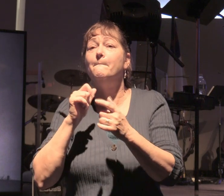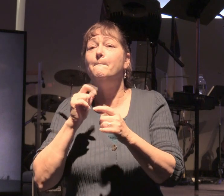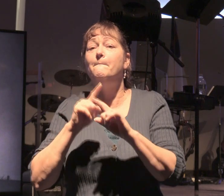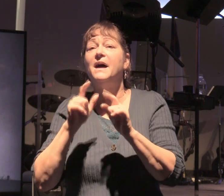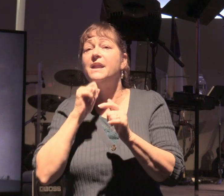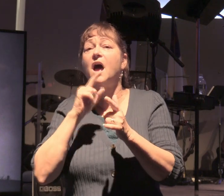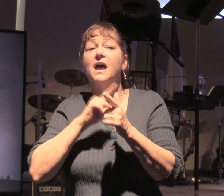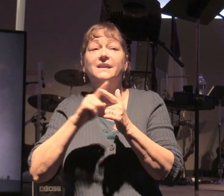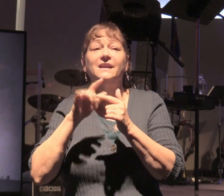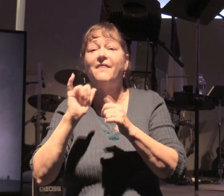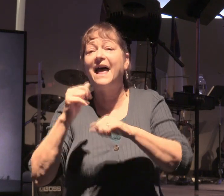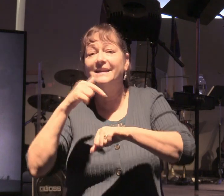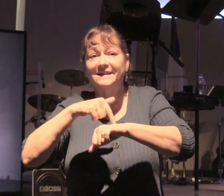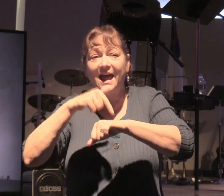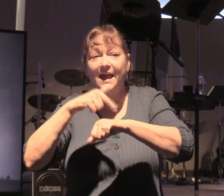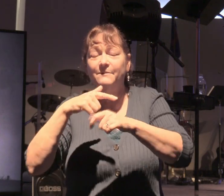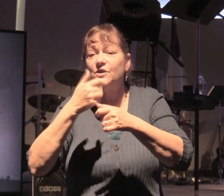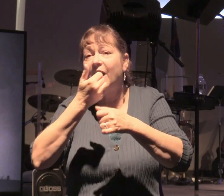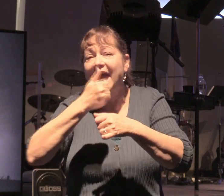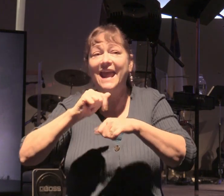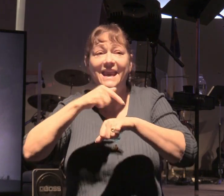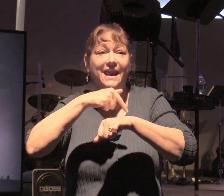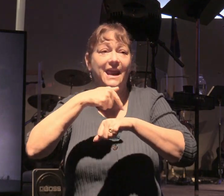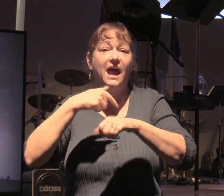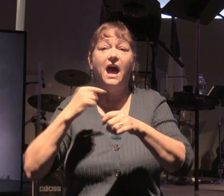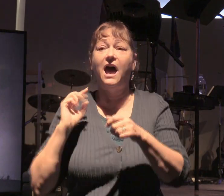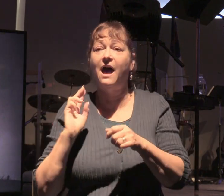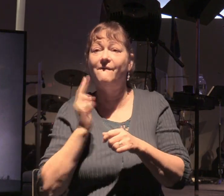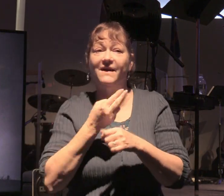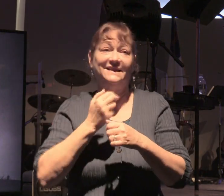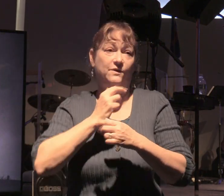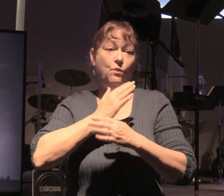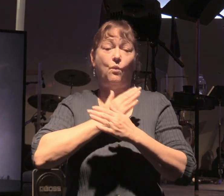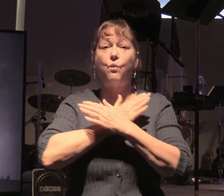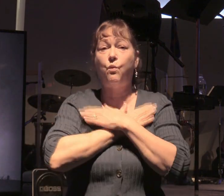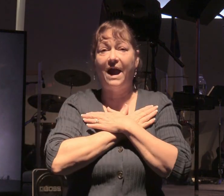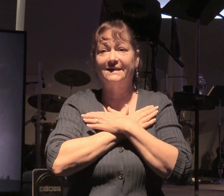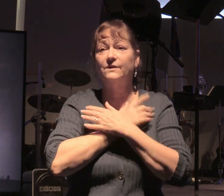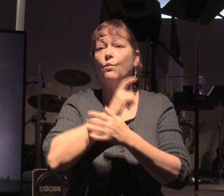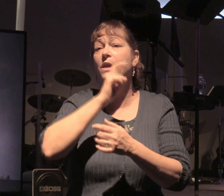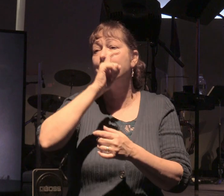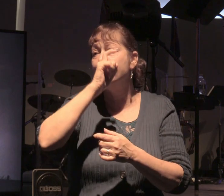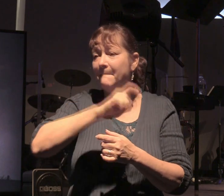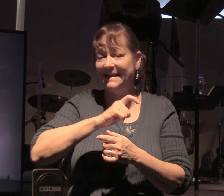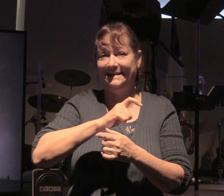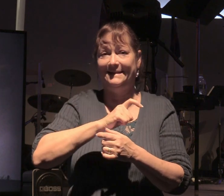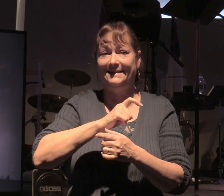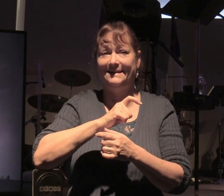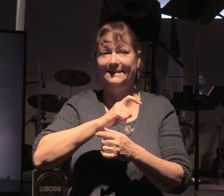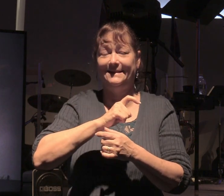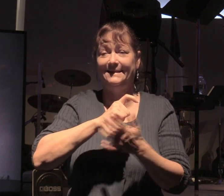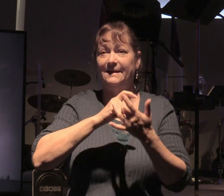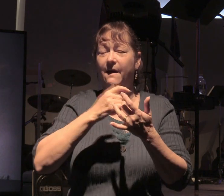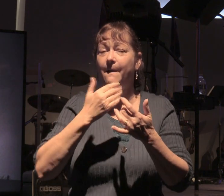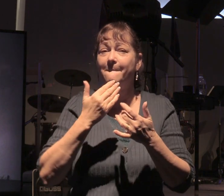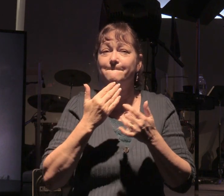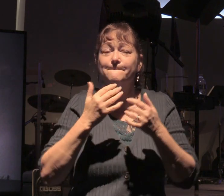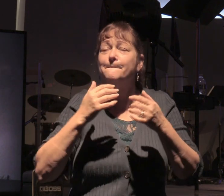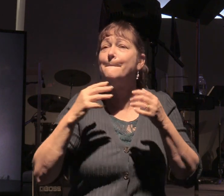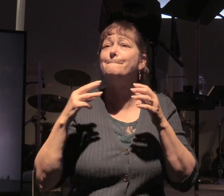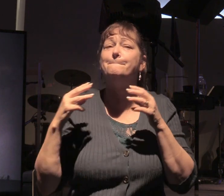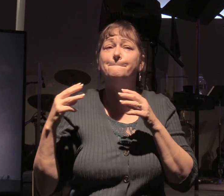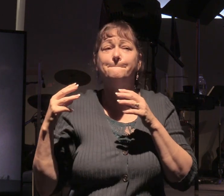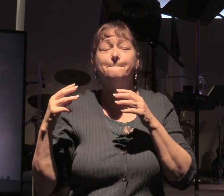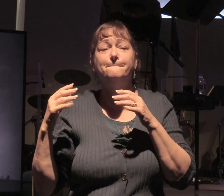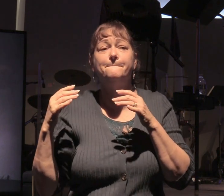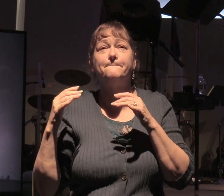day shall any of us rest. We must take the hill. And